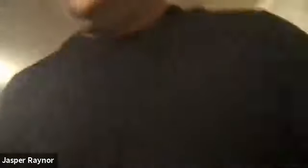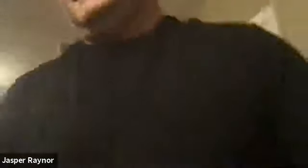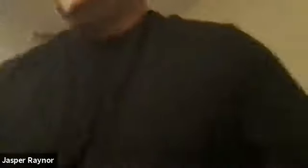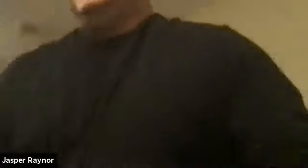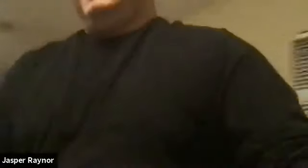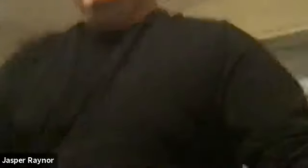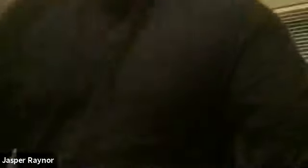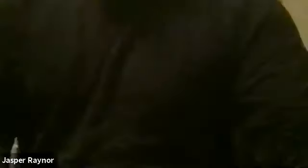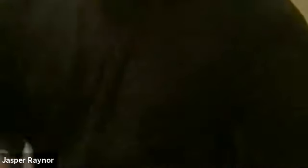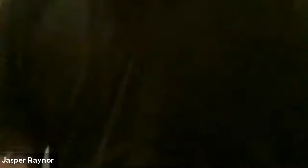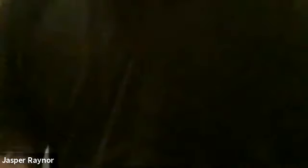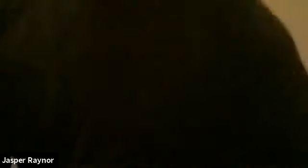Hilarious.